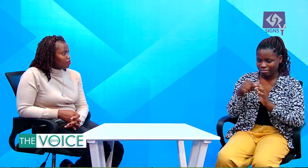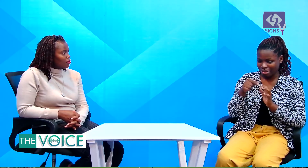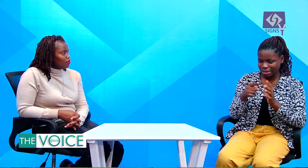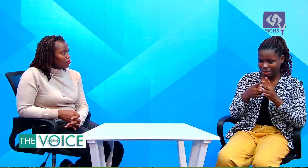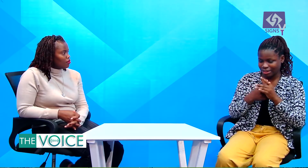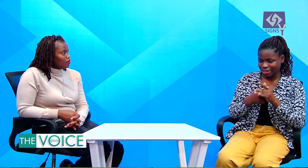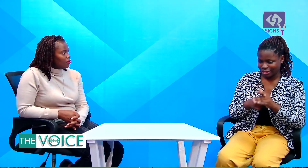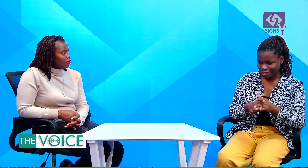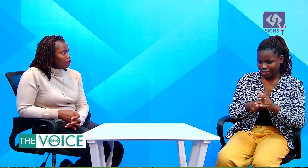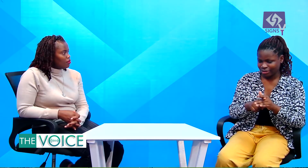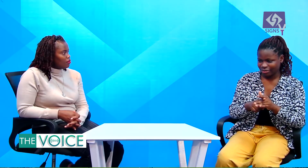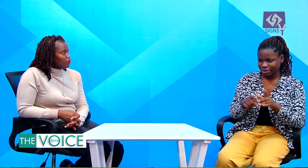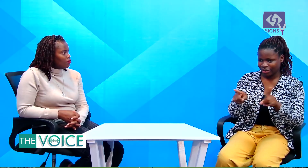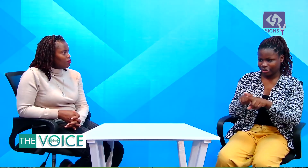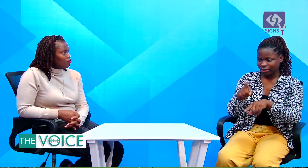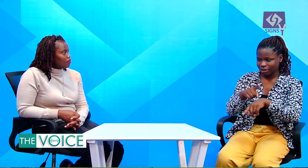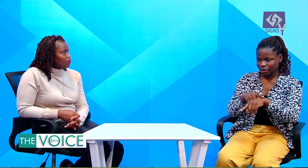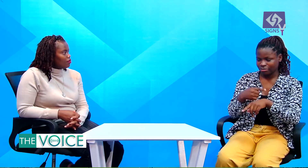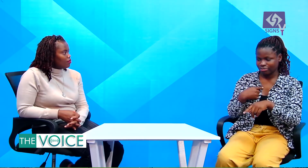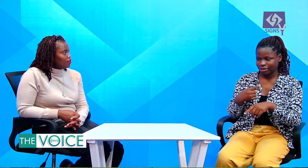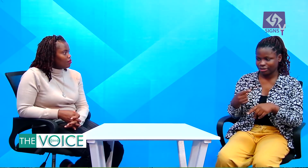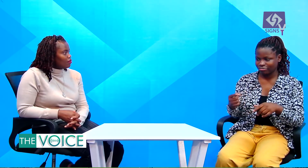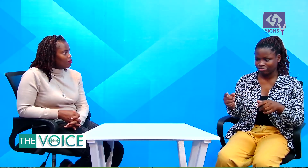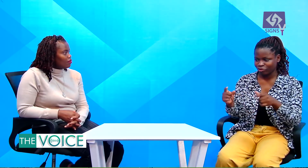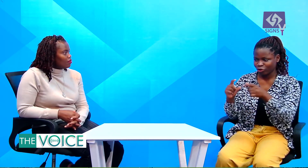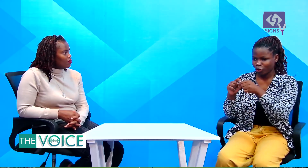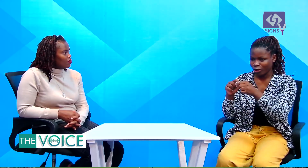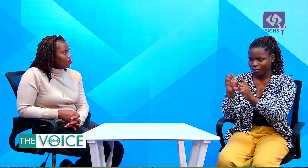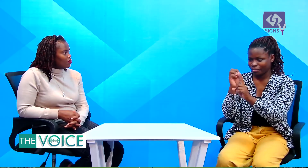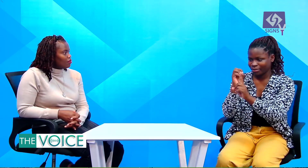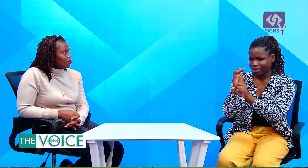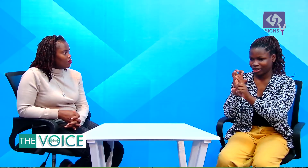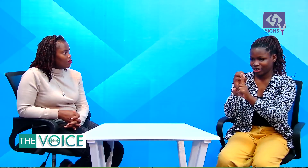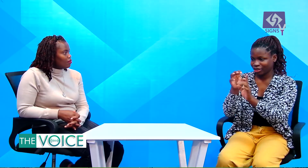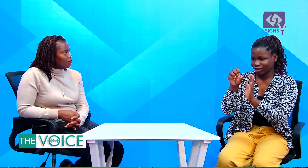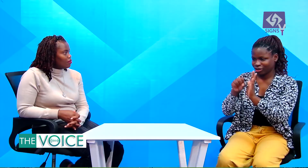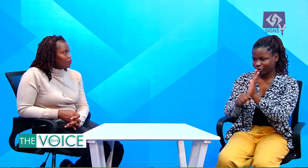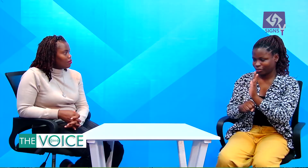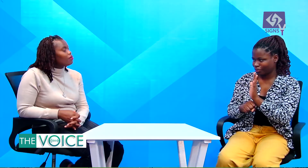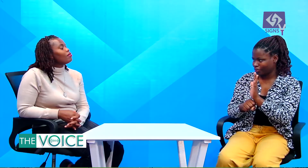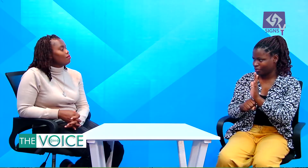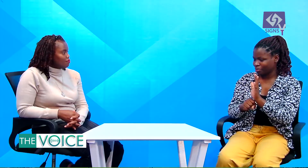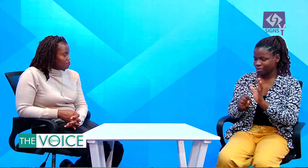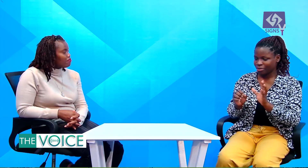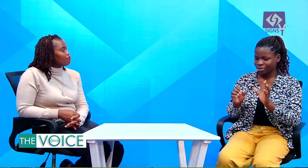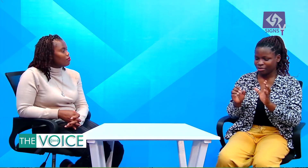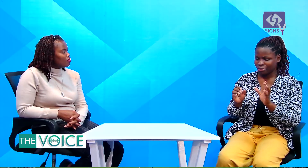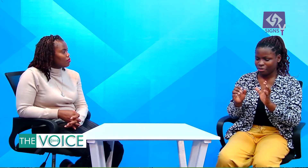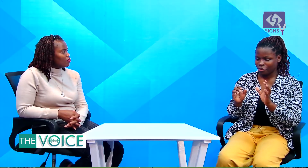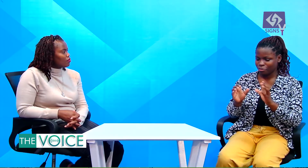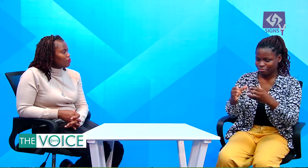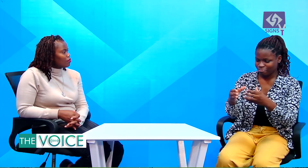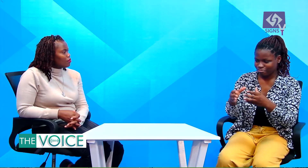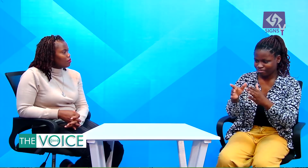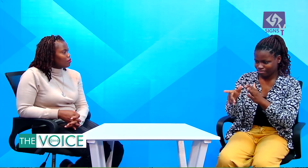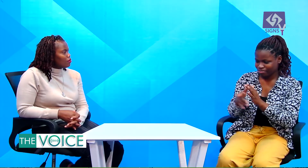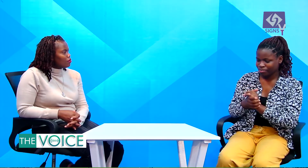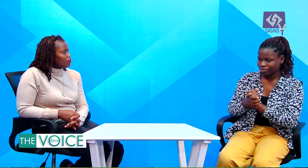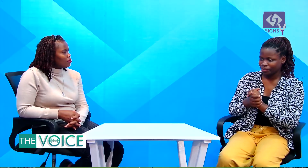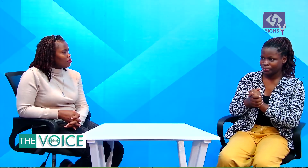around September. When I started, that's when our journey of mentorship started. Then